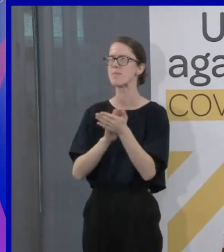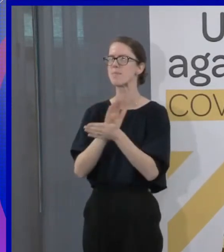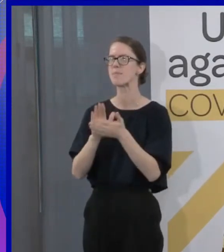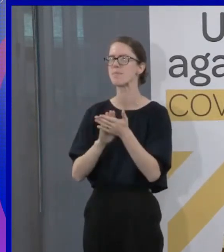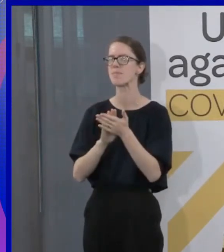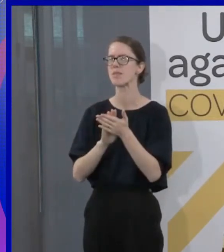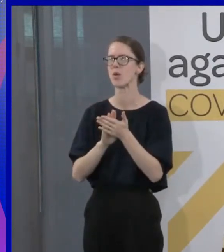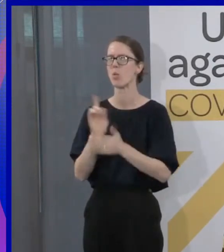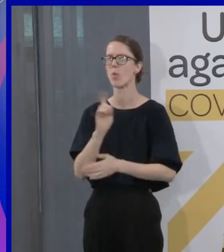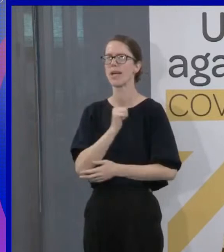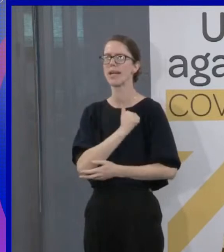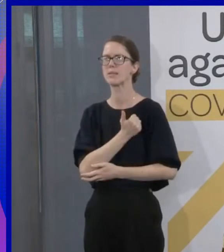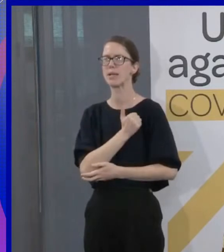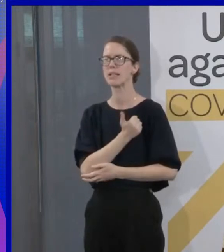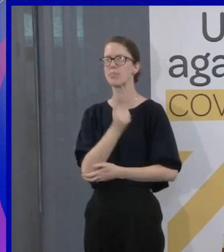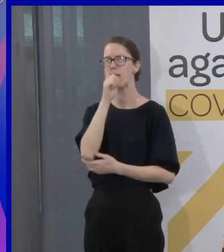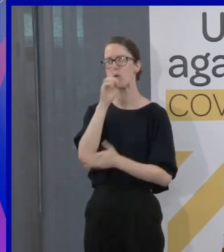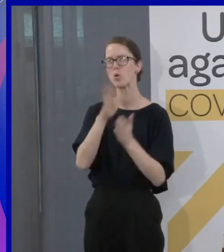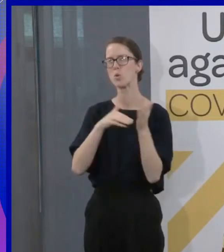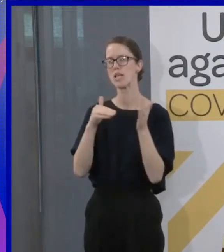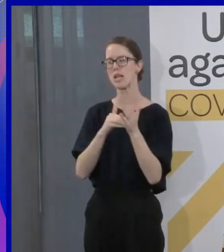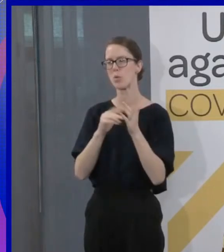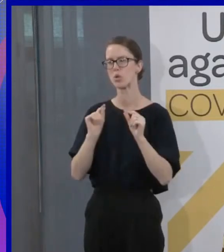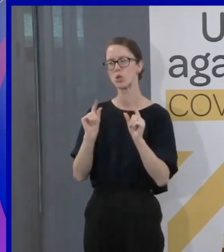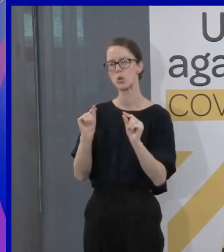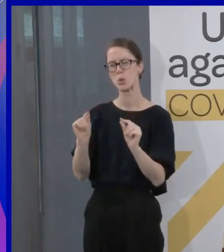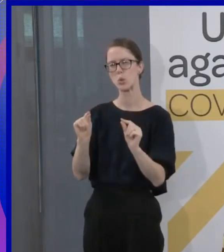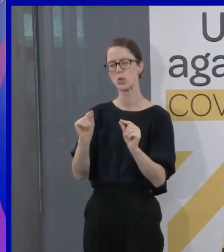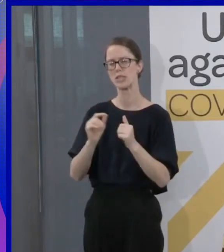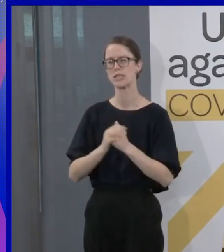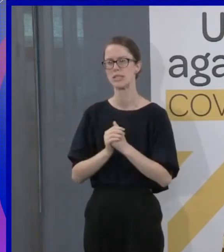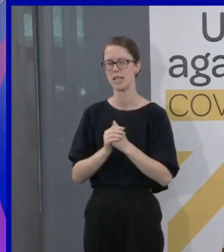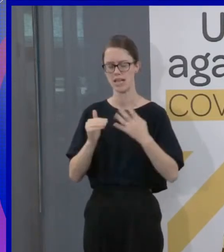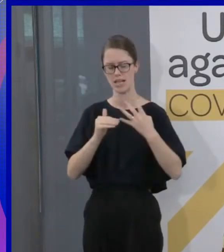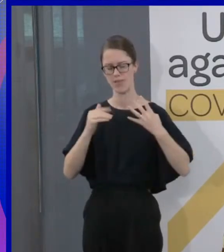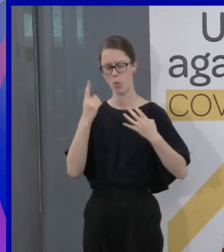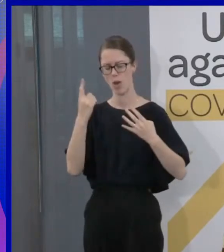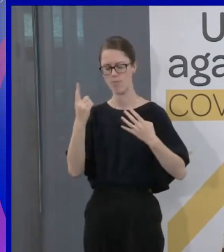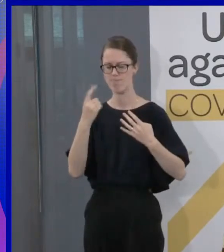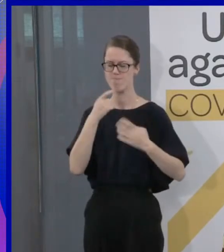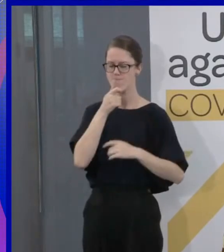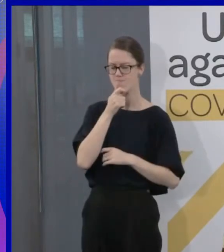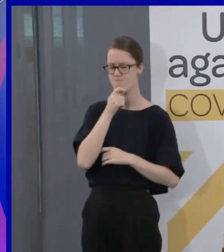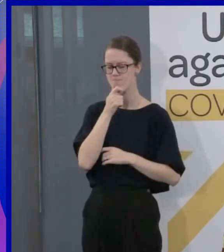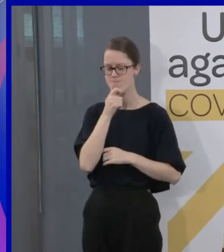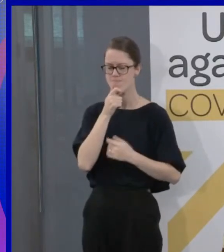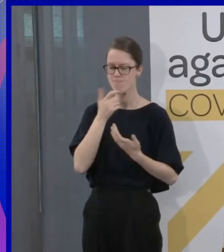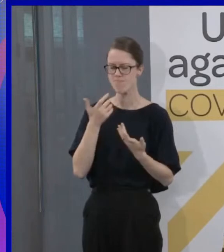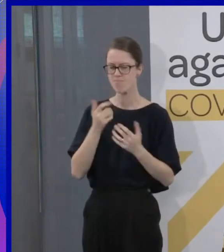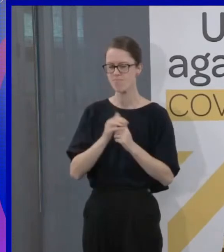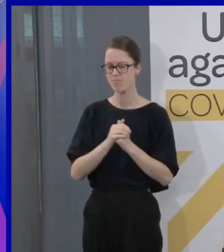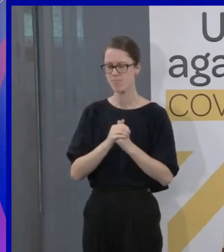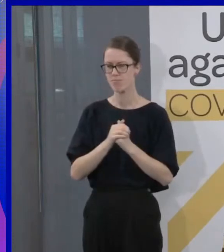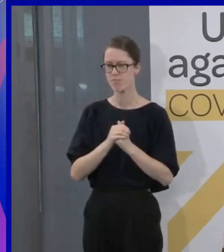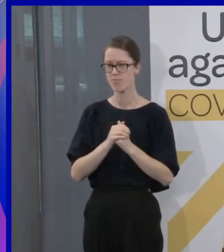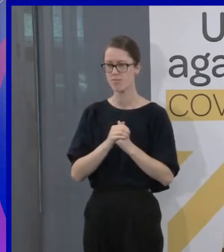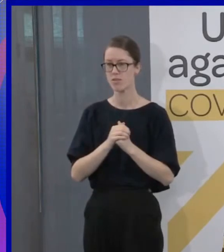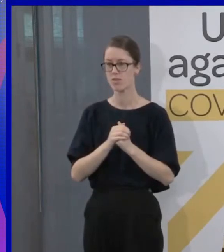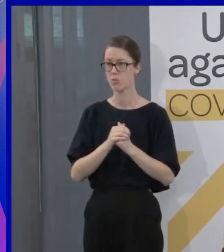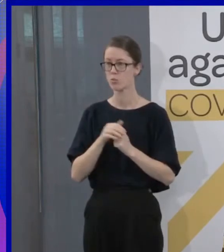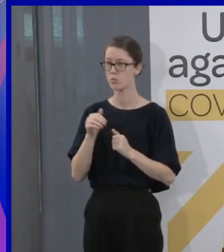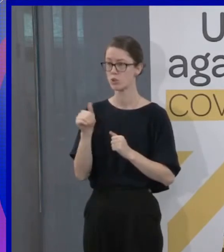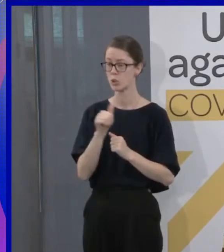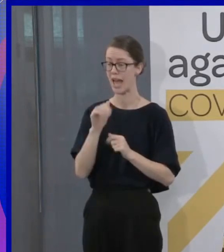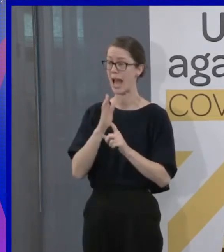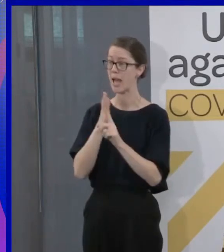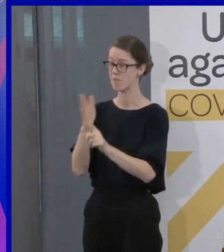minimum expectations of every New Zealander and of each of us might be under that. And it may well be, and I think we should aim to get back to life